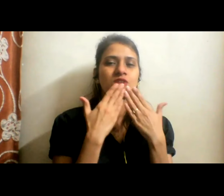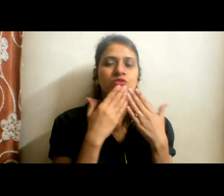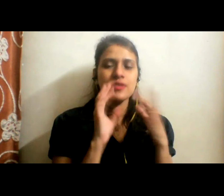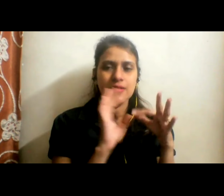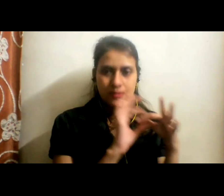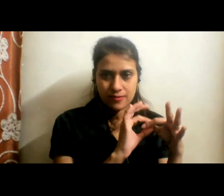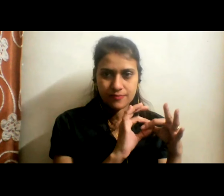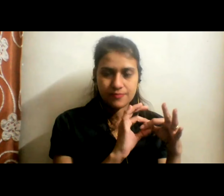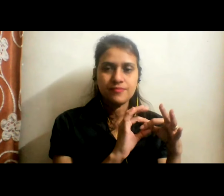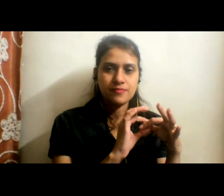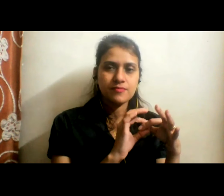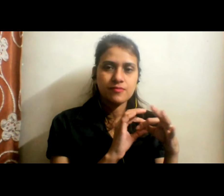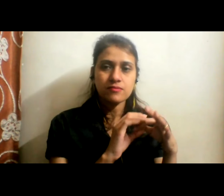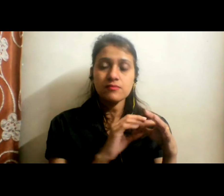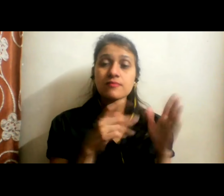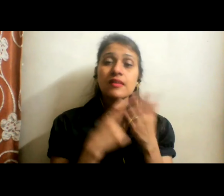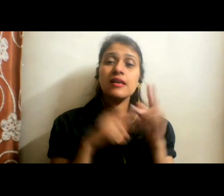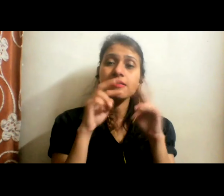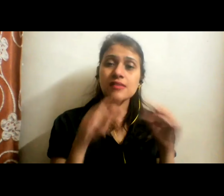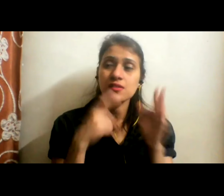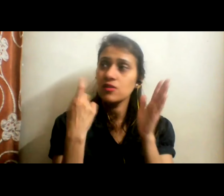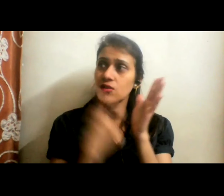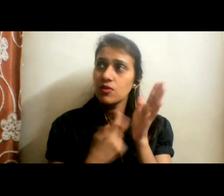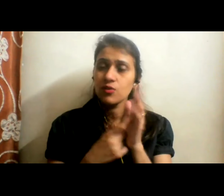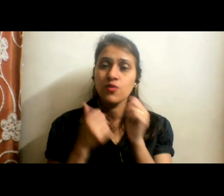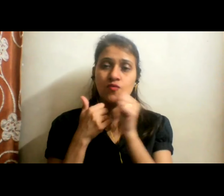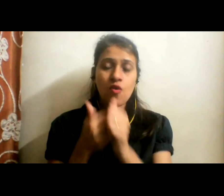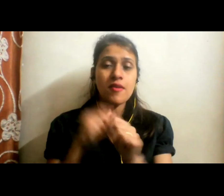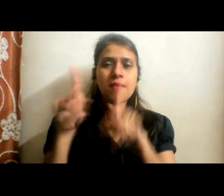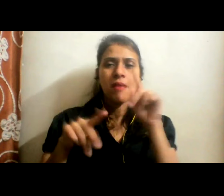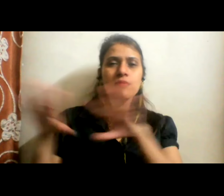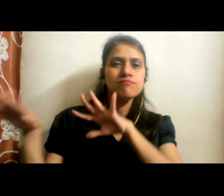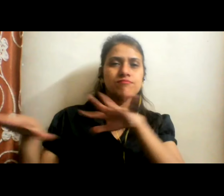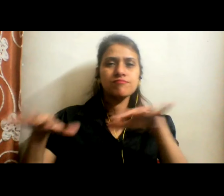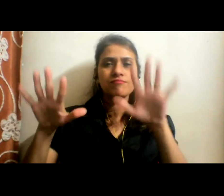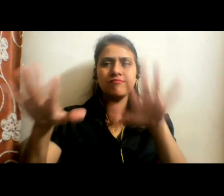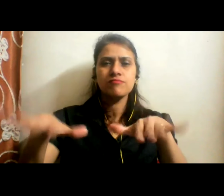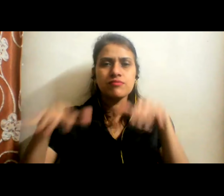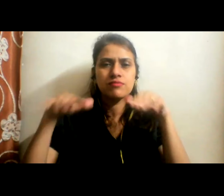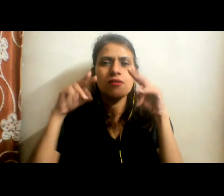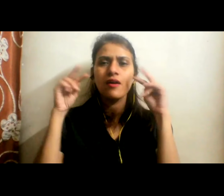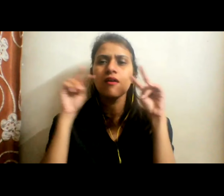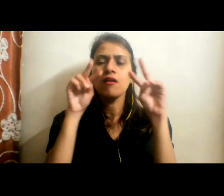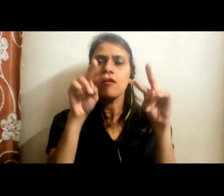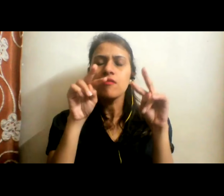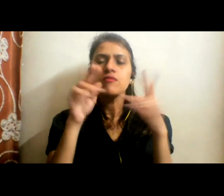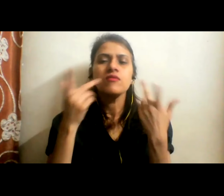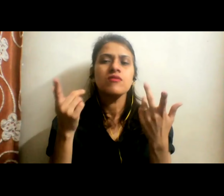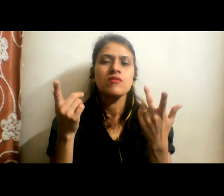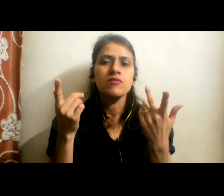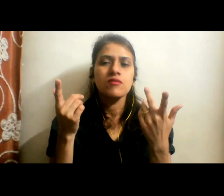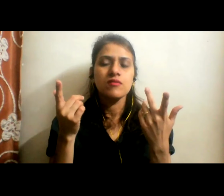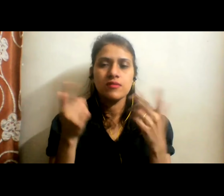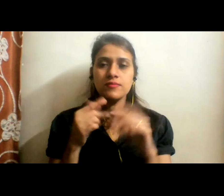its writing. While a research report, depending on the audience, might be a lot more user-friendly, lot more visually